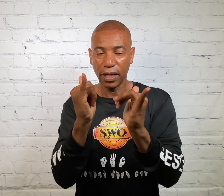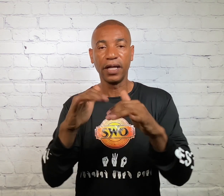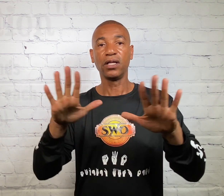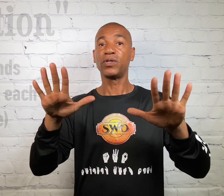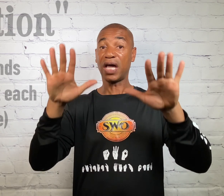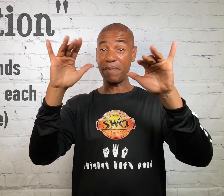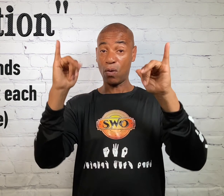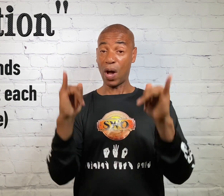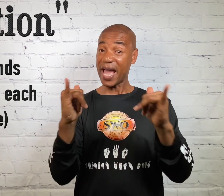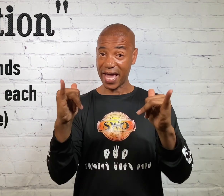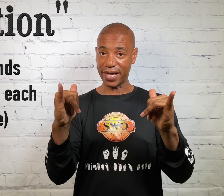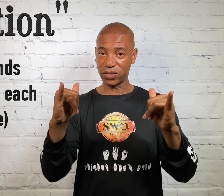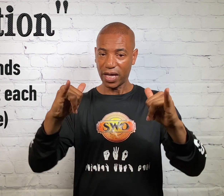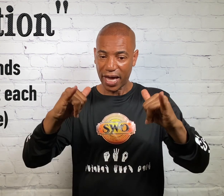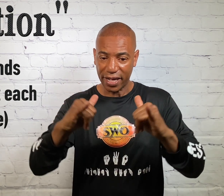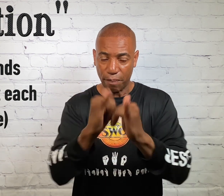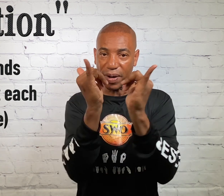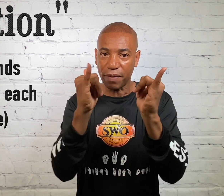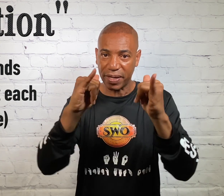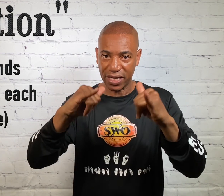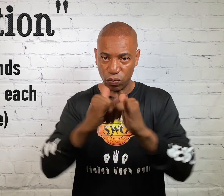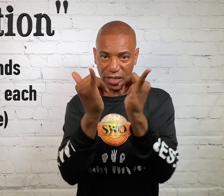in other words, I make Y hands and they butt up against one another.